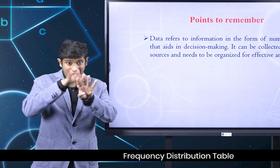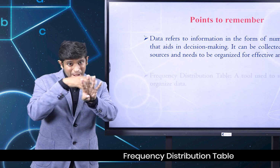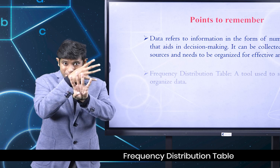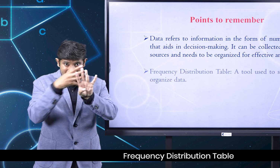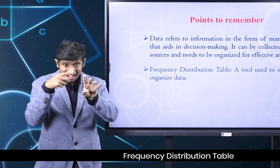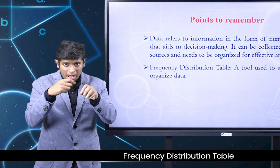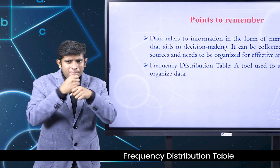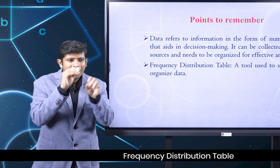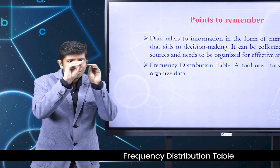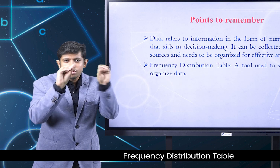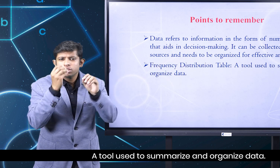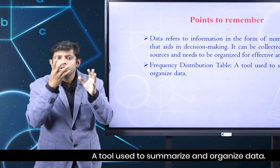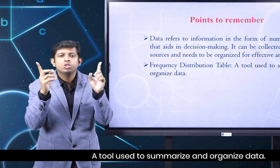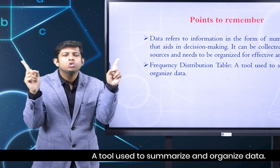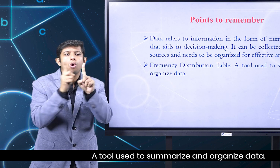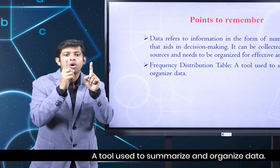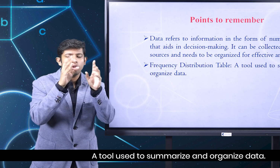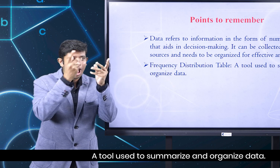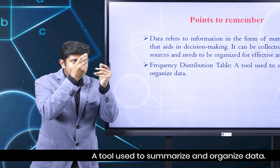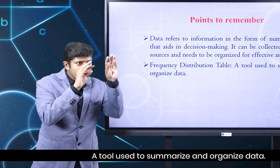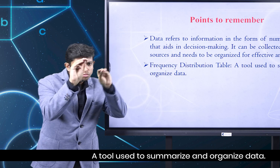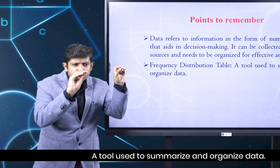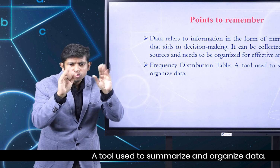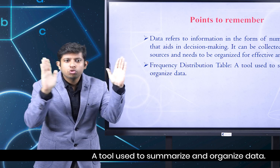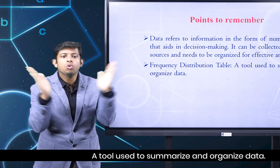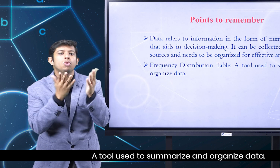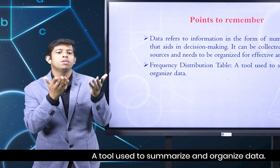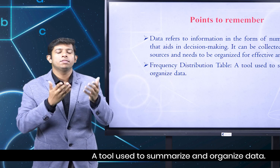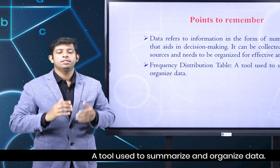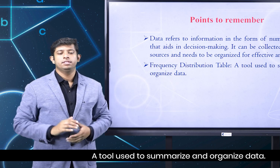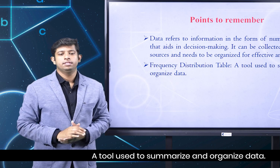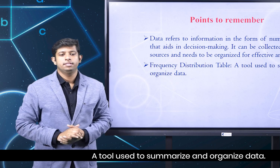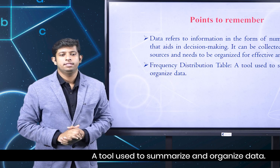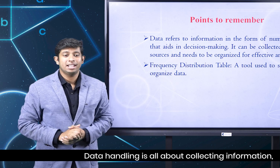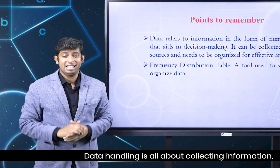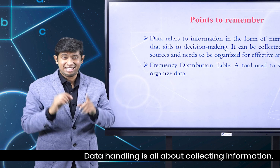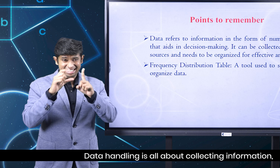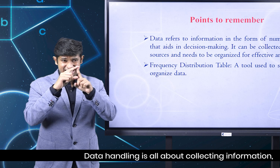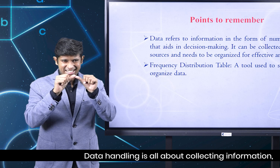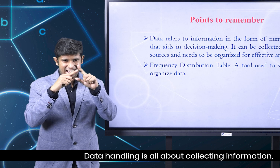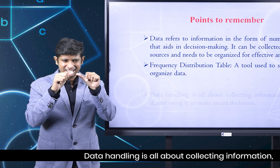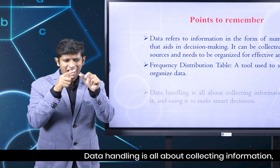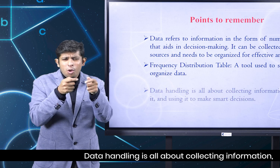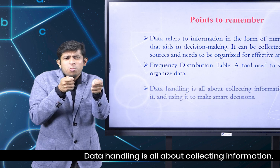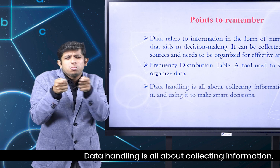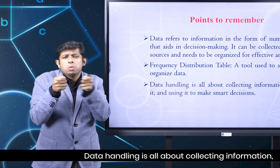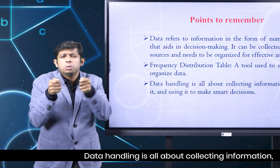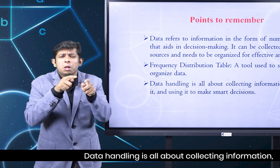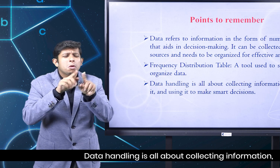Frequency distribution table, a tool used to summarize and organize data. Data handling is all about